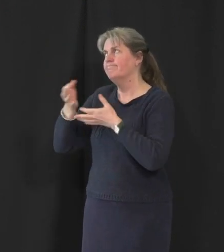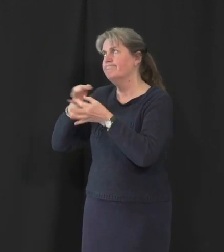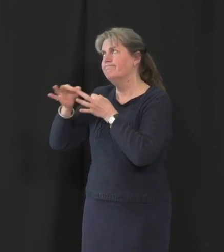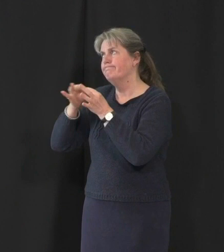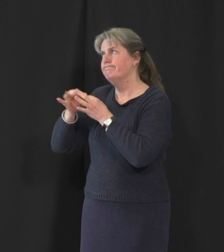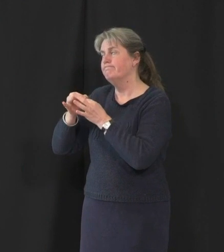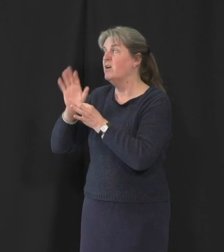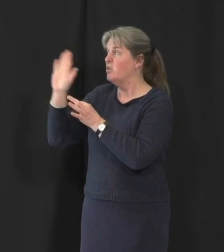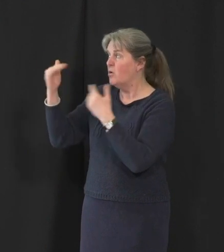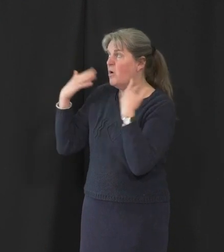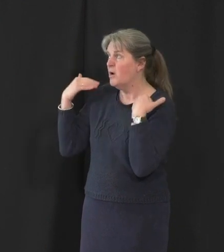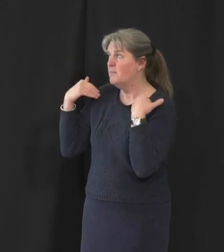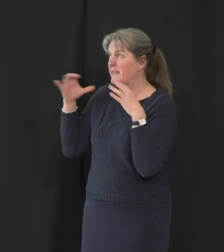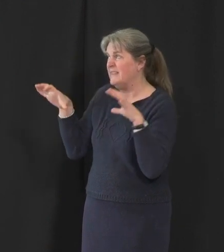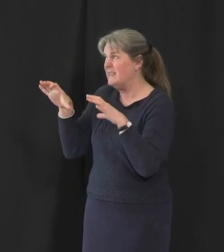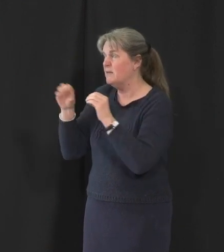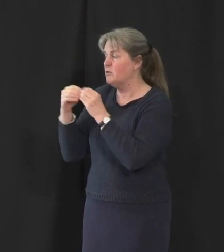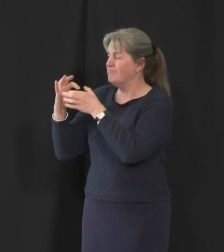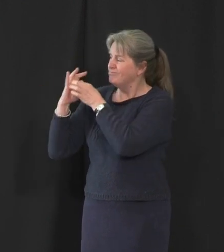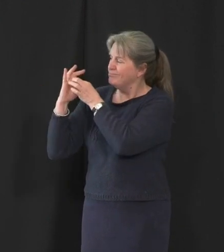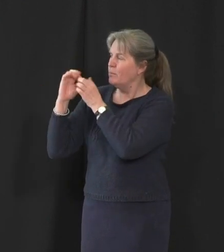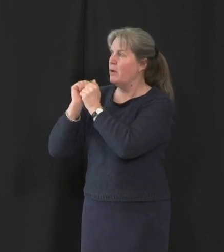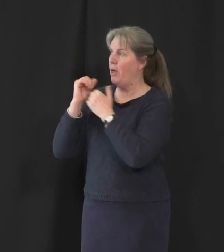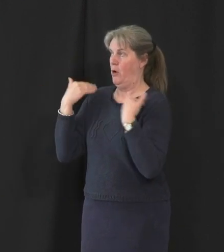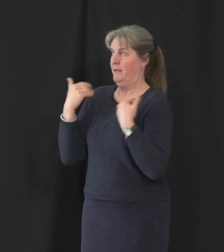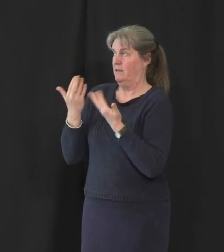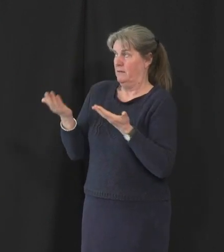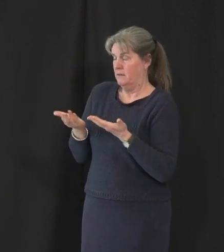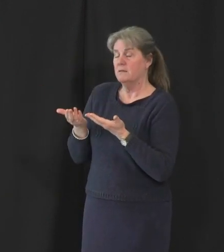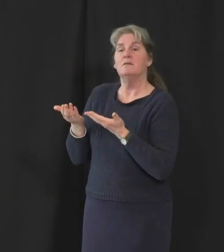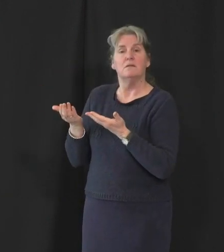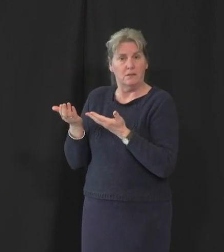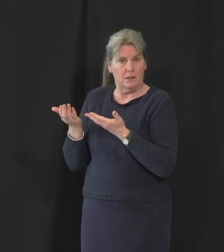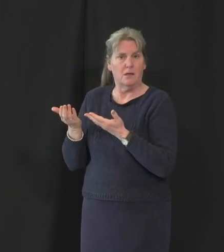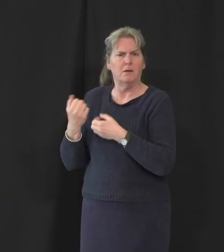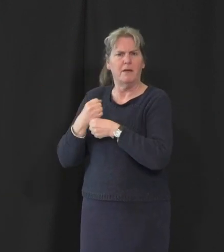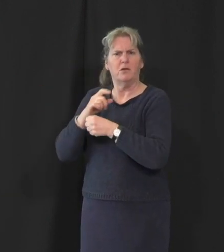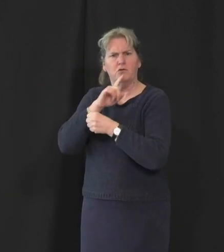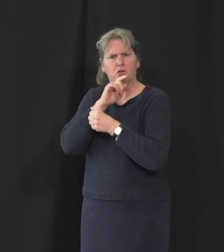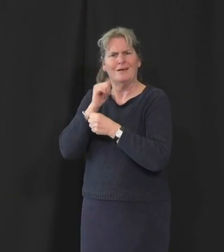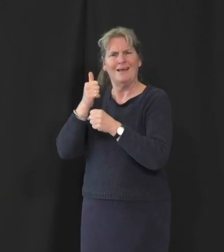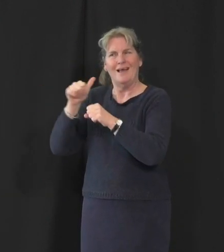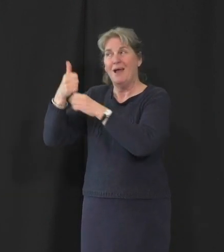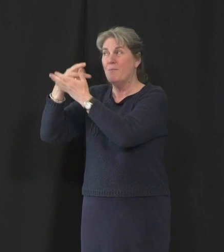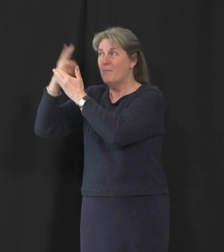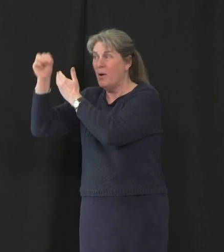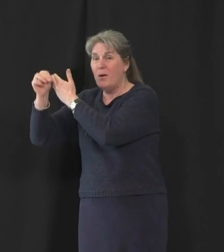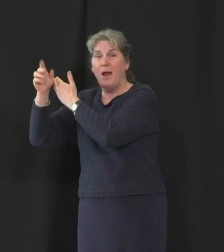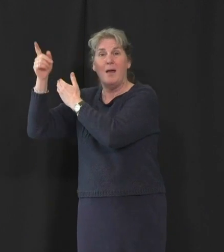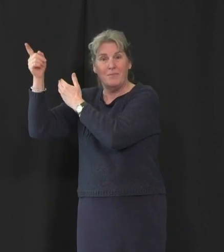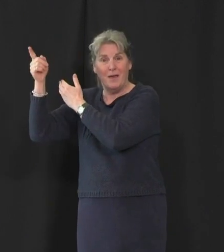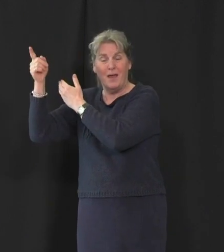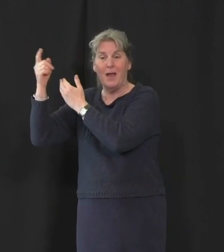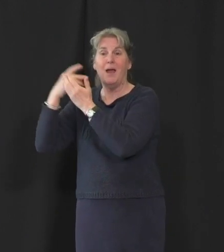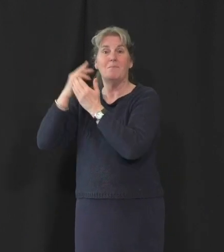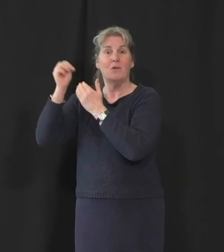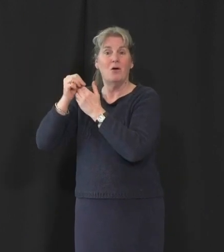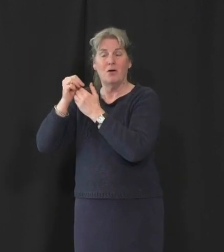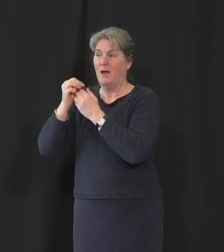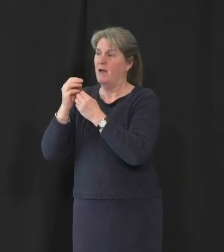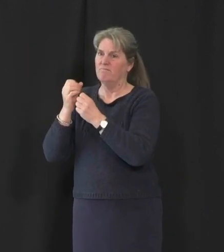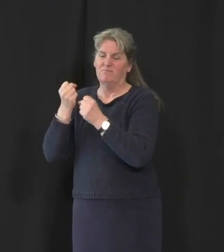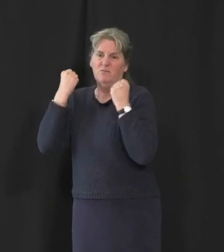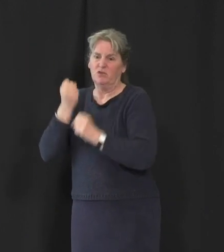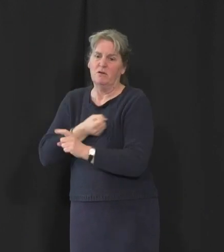need his ministers to work more closely with our ministers to make sure that any programs released are making the